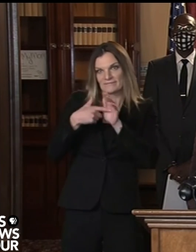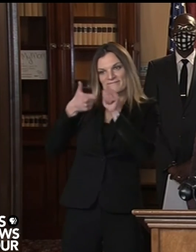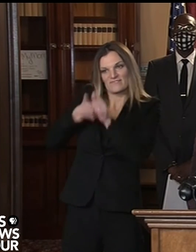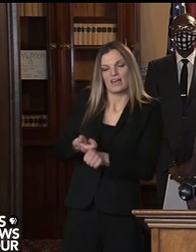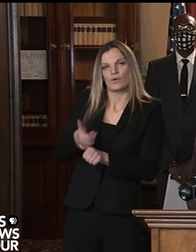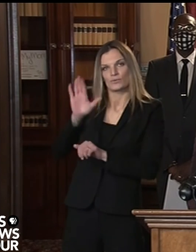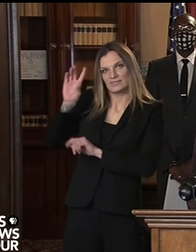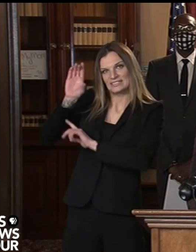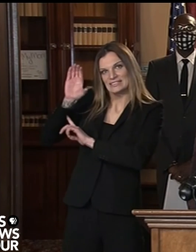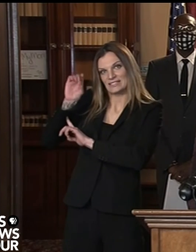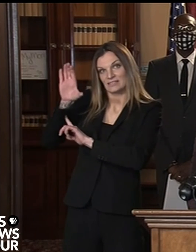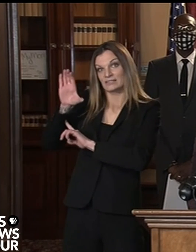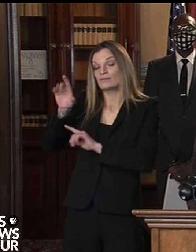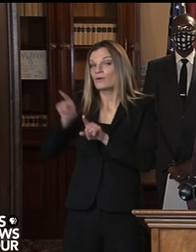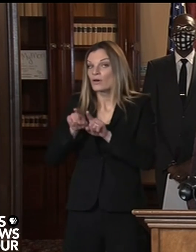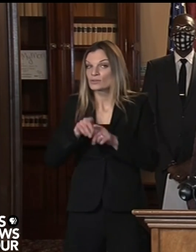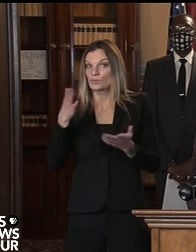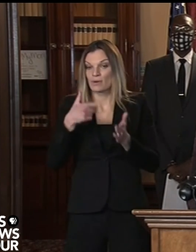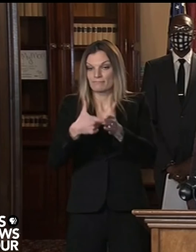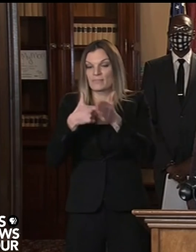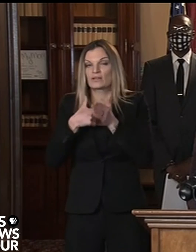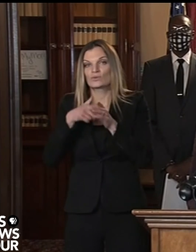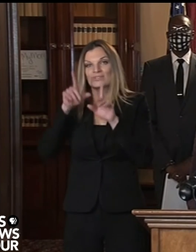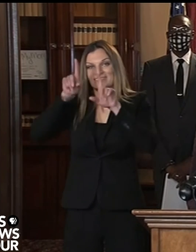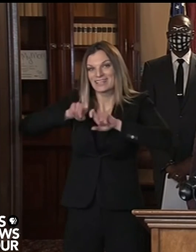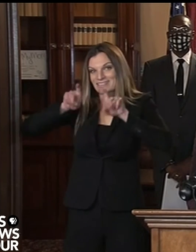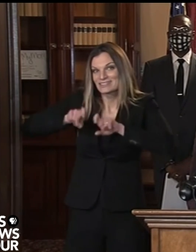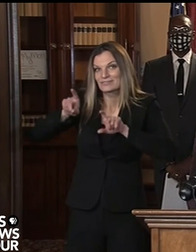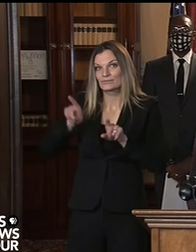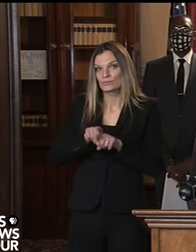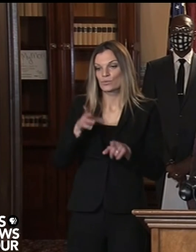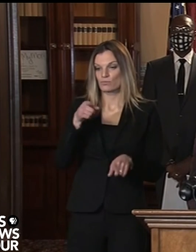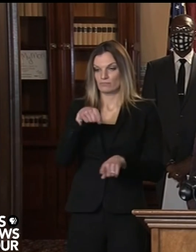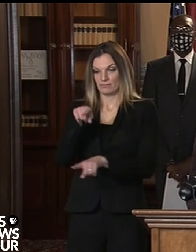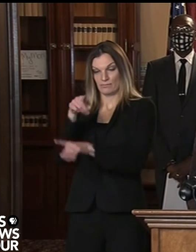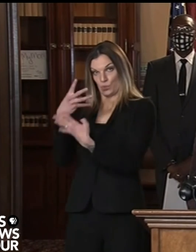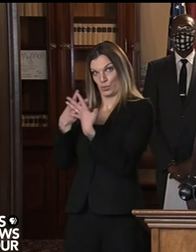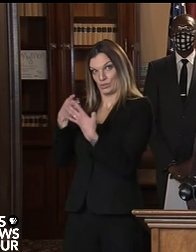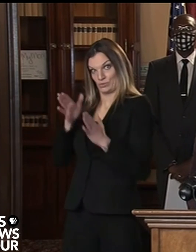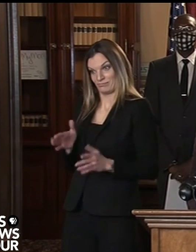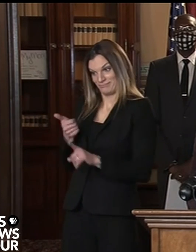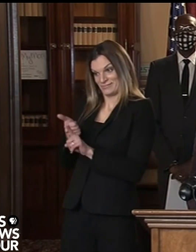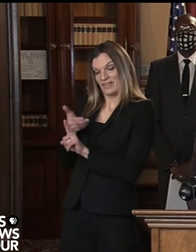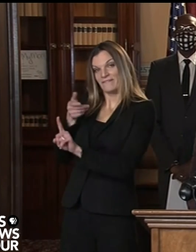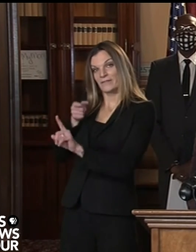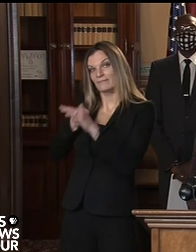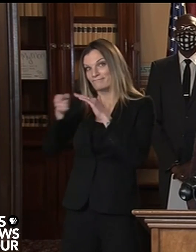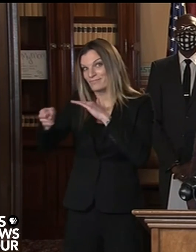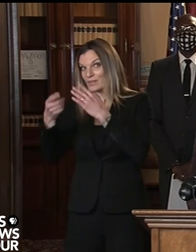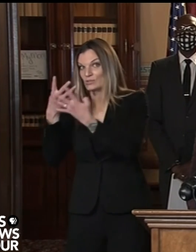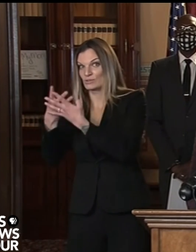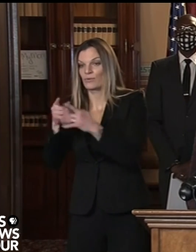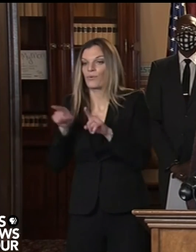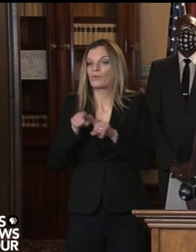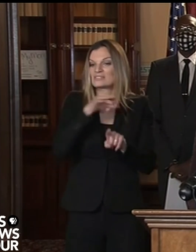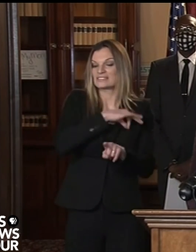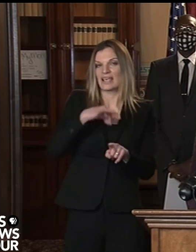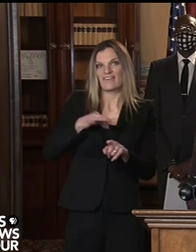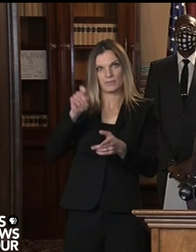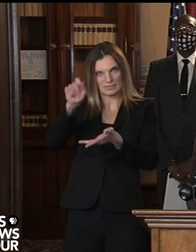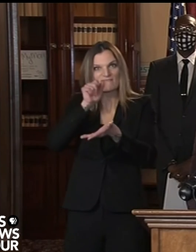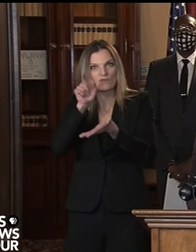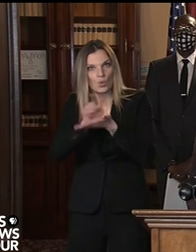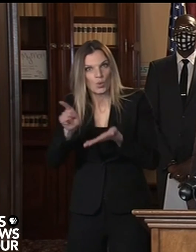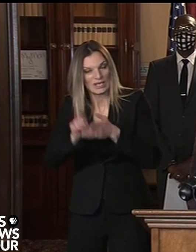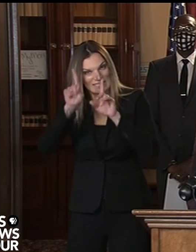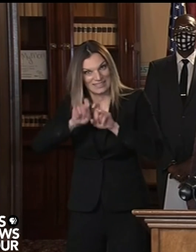conducting mandatory testing on all prisoners and prisoner staff every week right now. The department